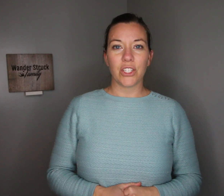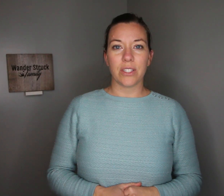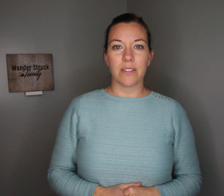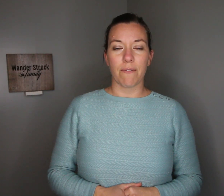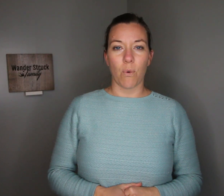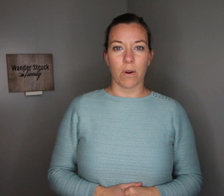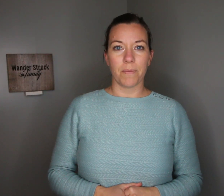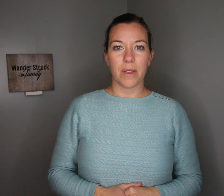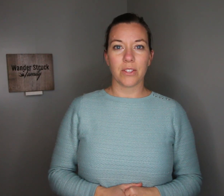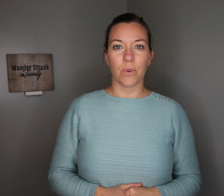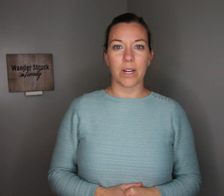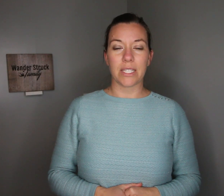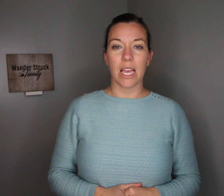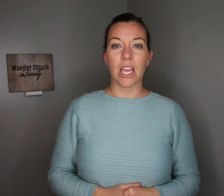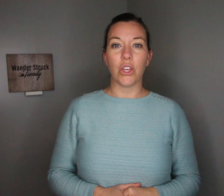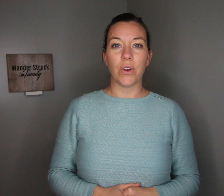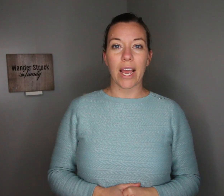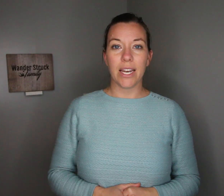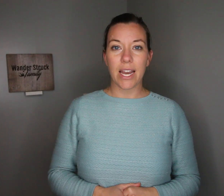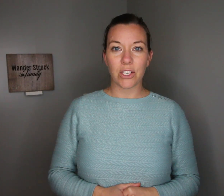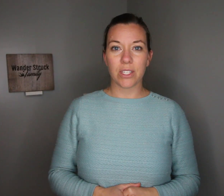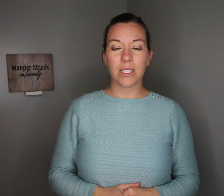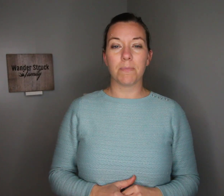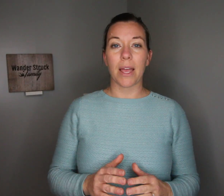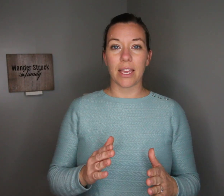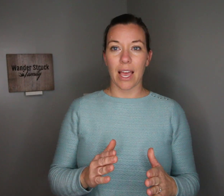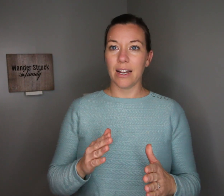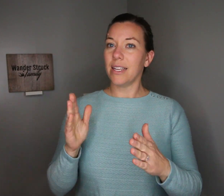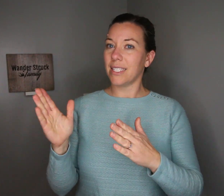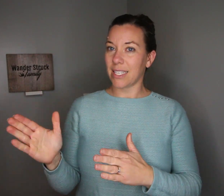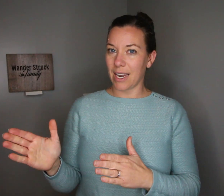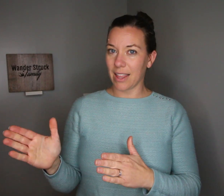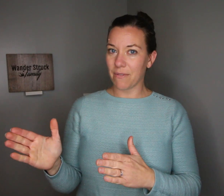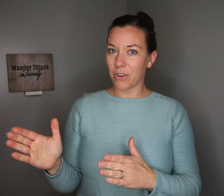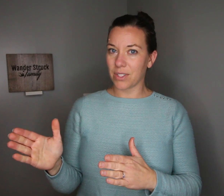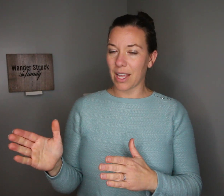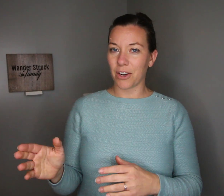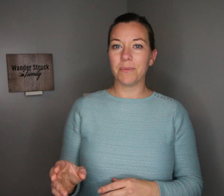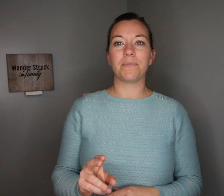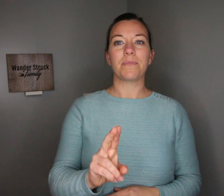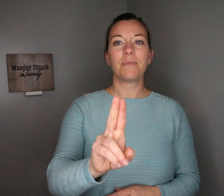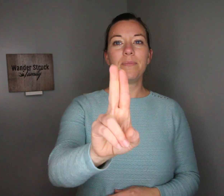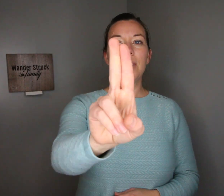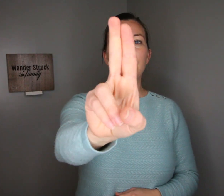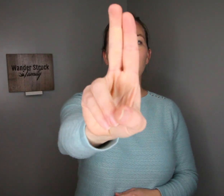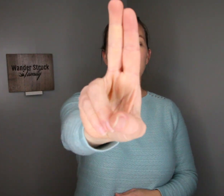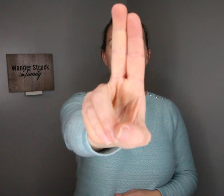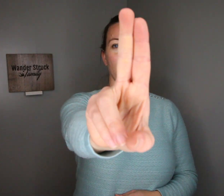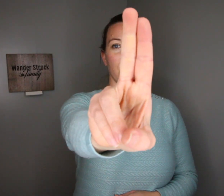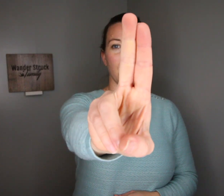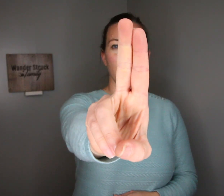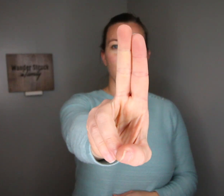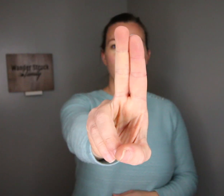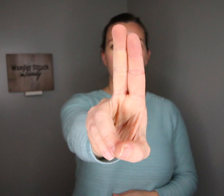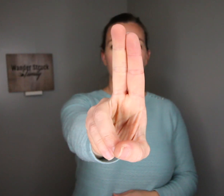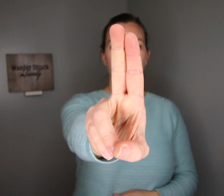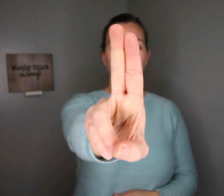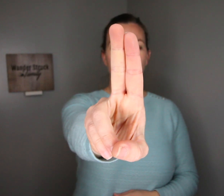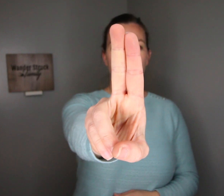Nations form. So we're going to say United Nations by, again, signing that first letter. So we're going to start with a U for